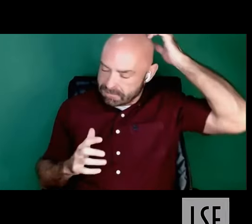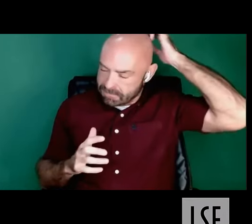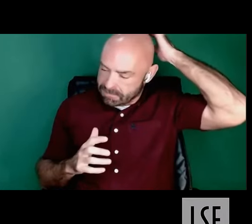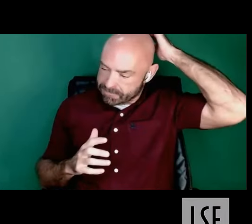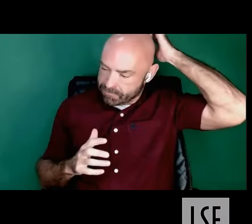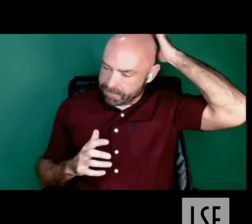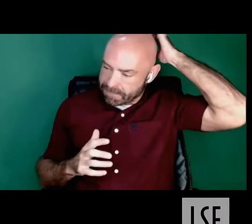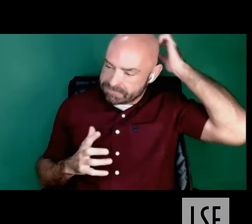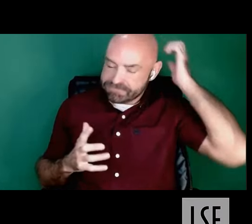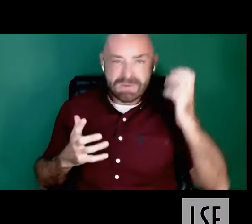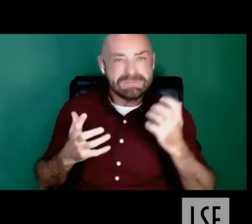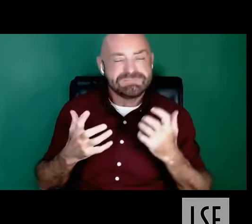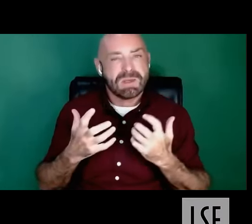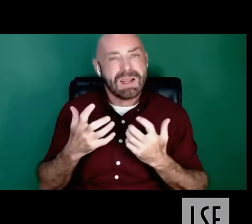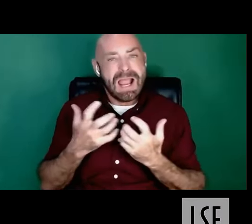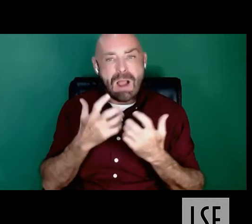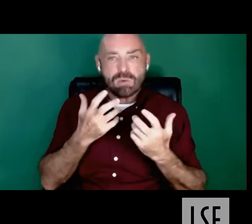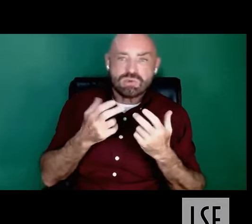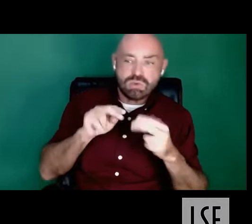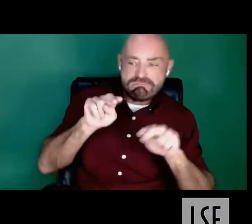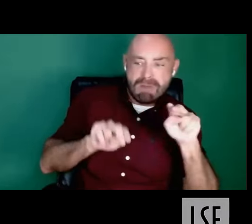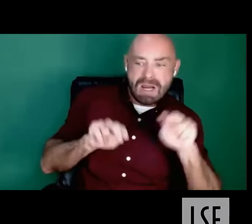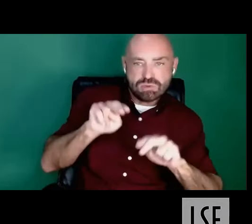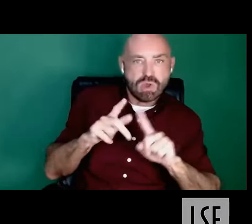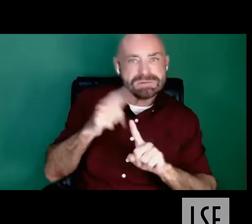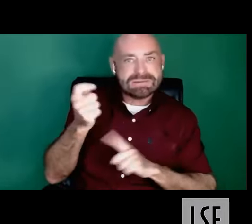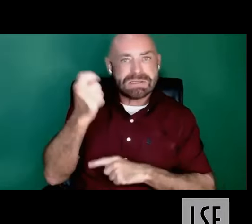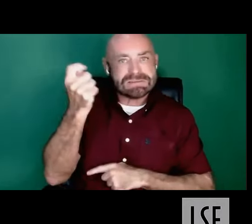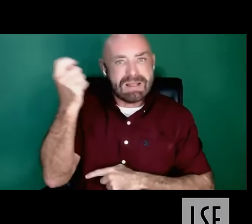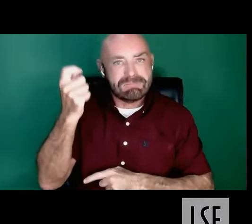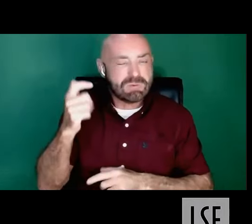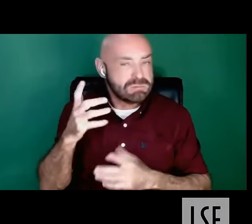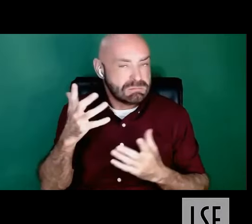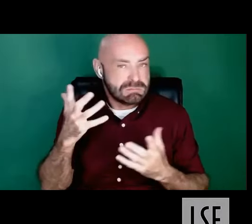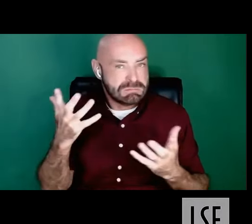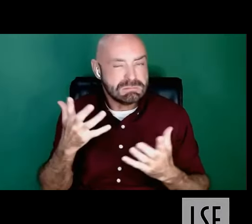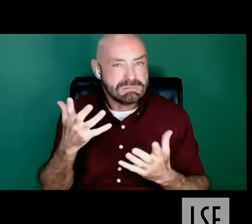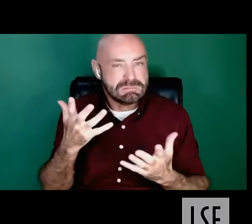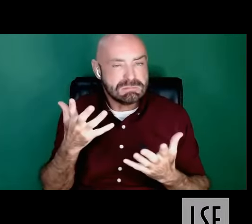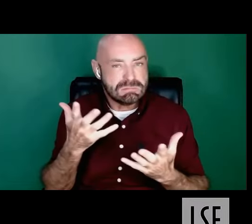success in the economy and therefore society?